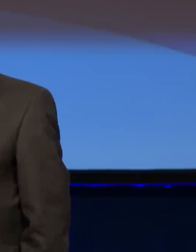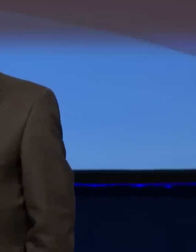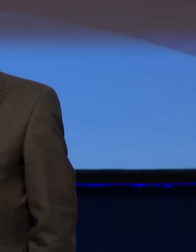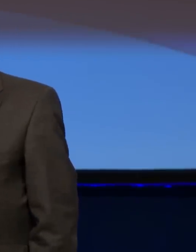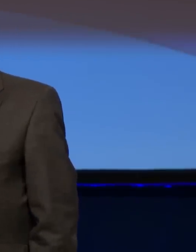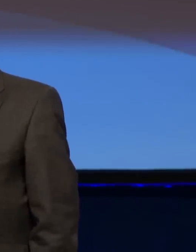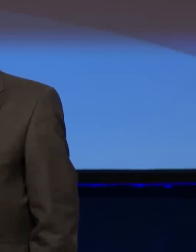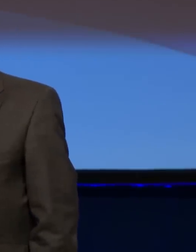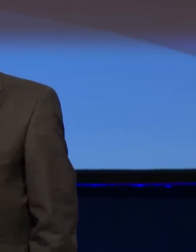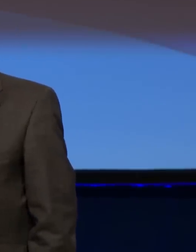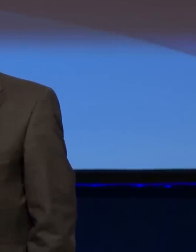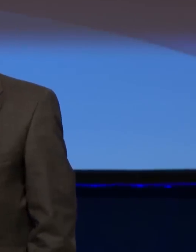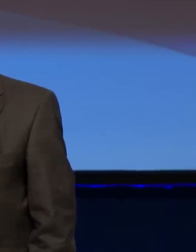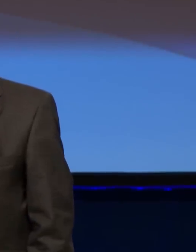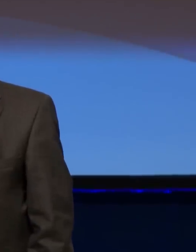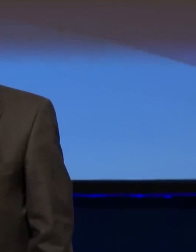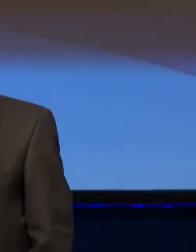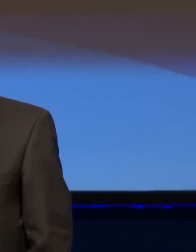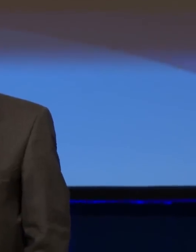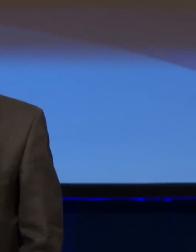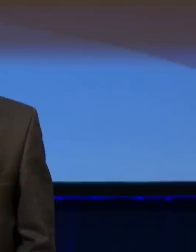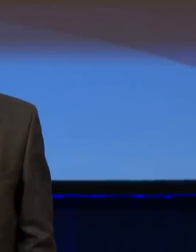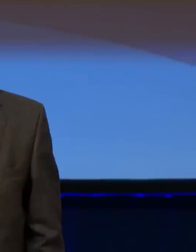question from the audience. Somebody over here.